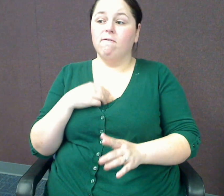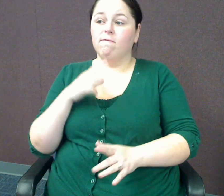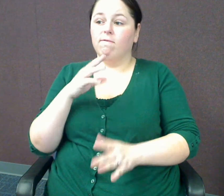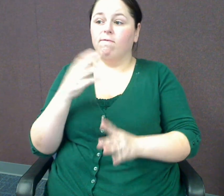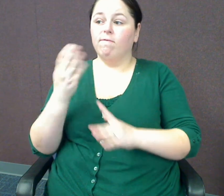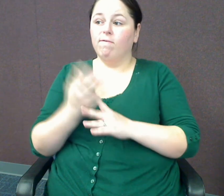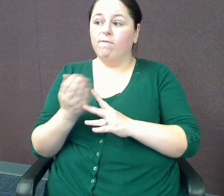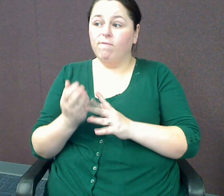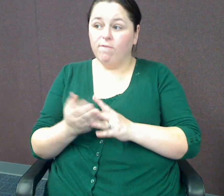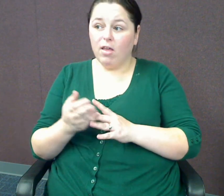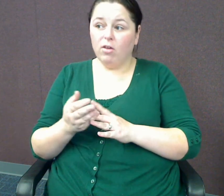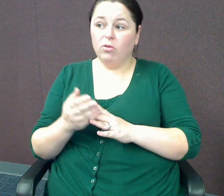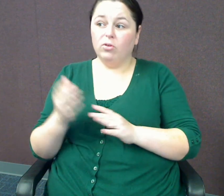by force.